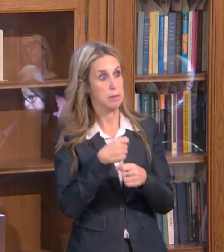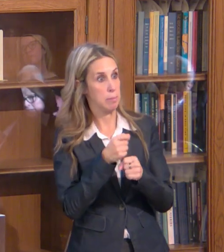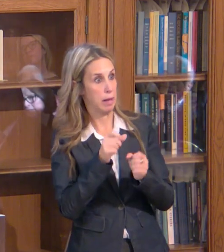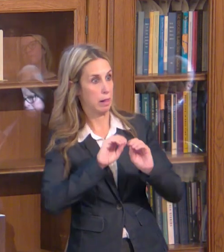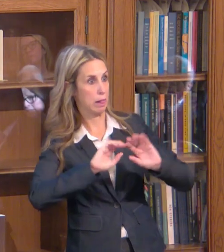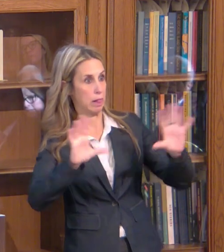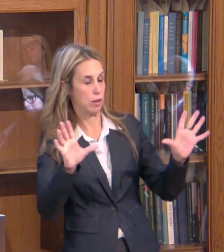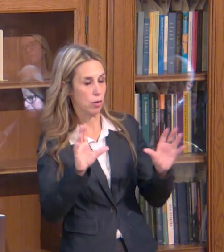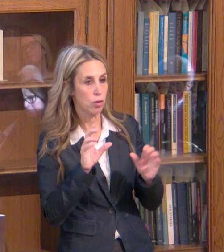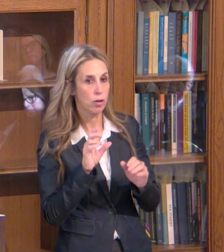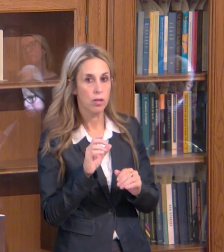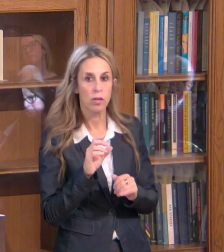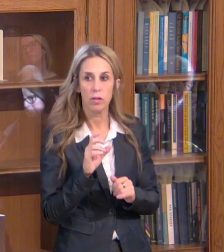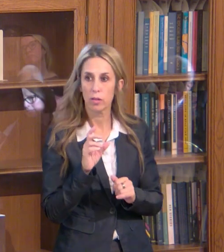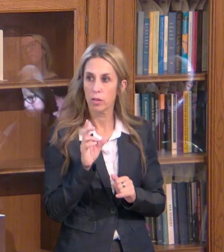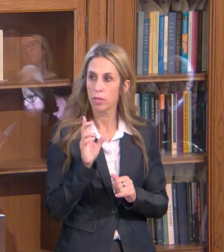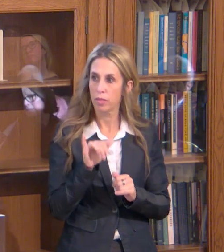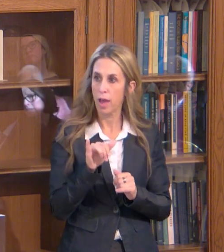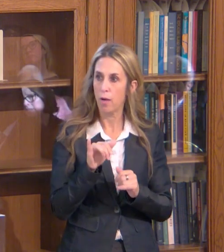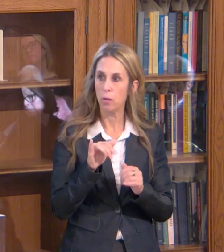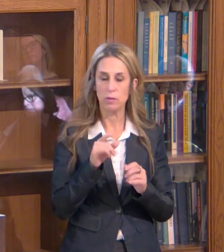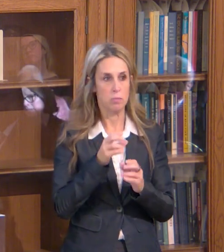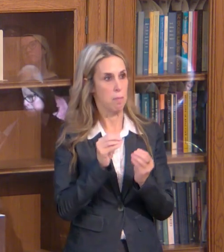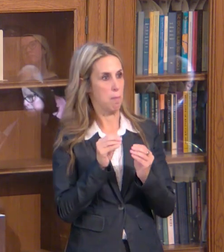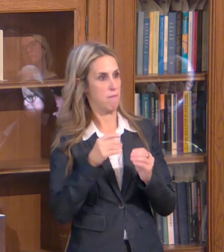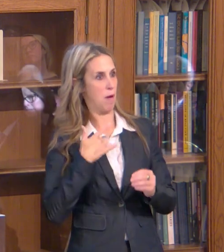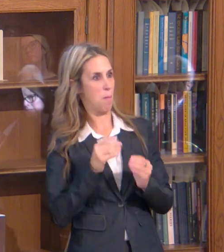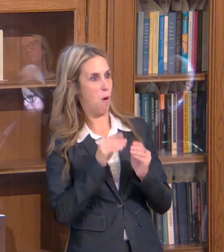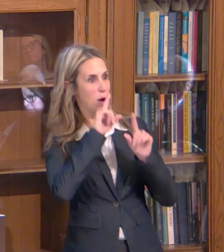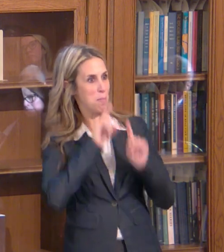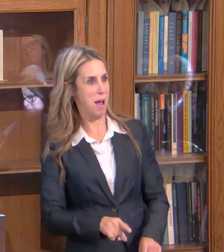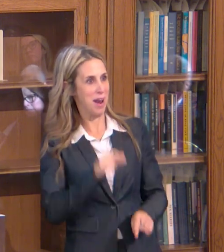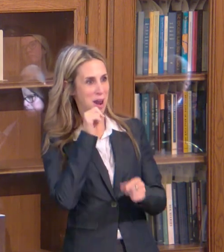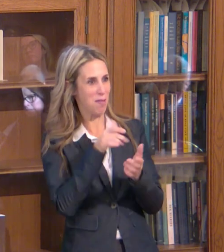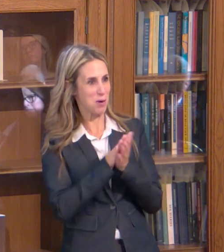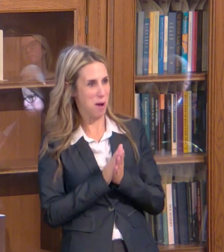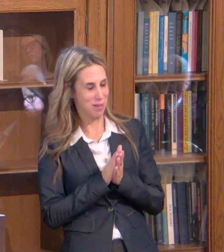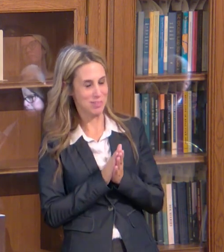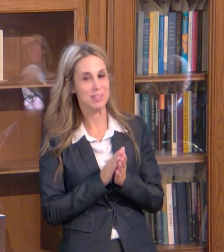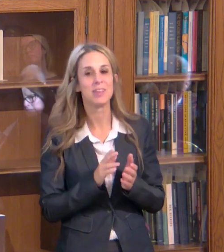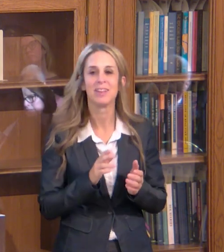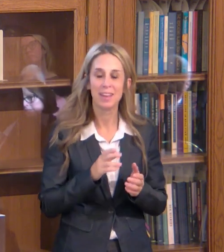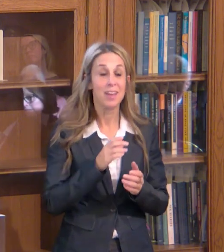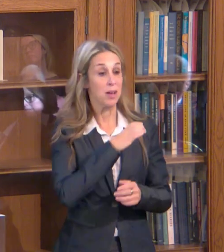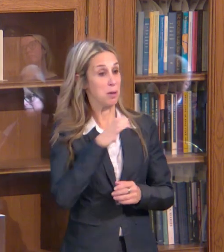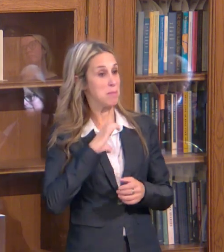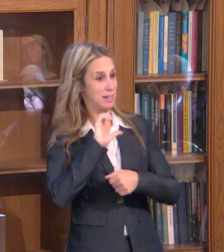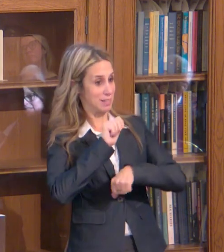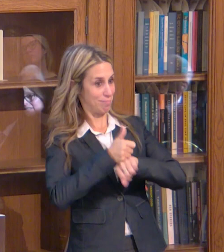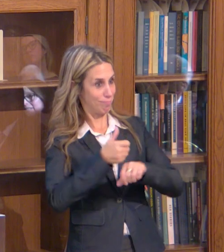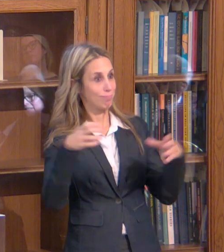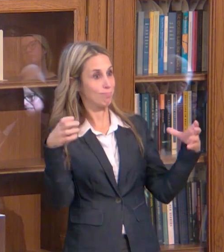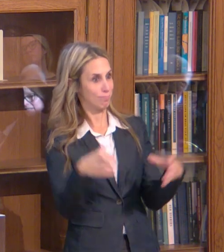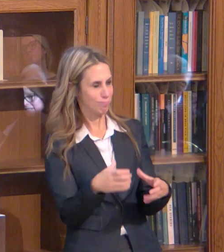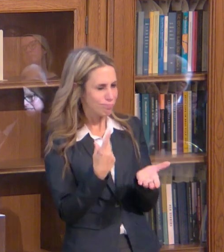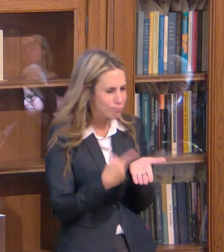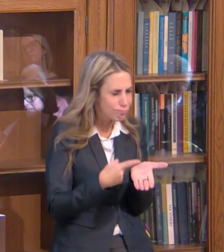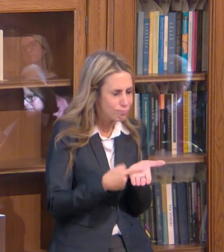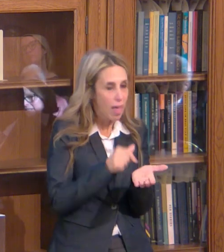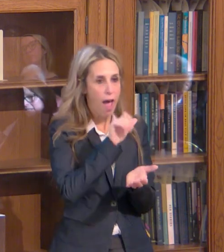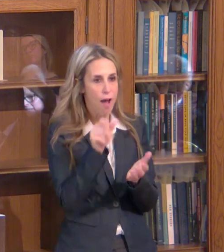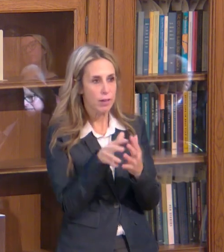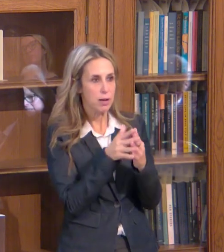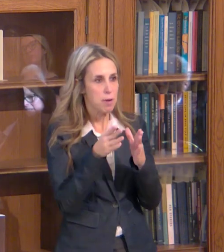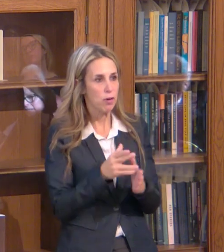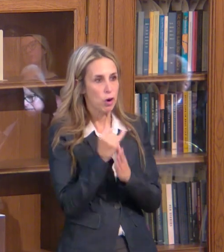was more than more in the man of a command and so a committee was formed and and the African-American artist